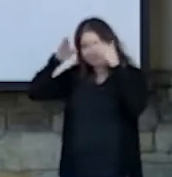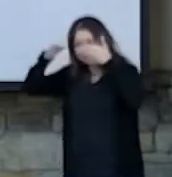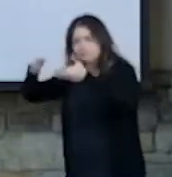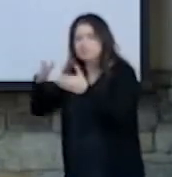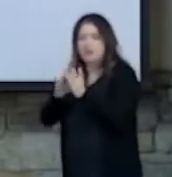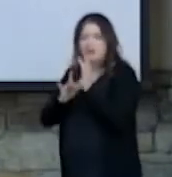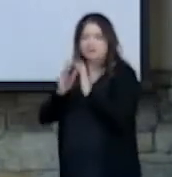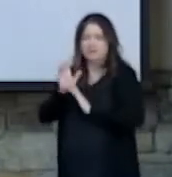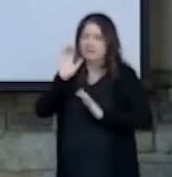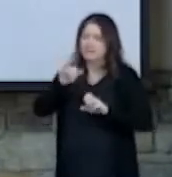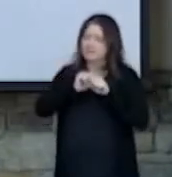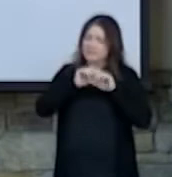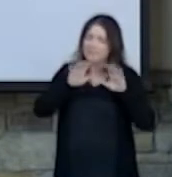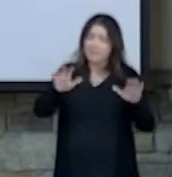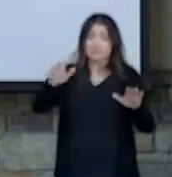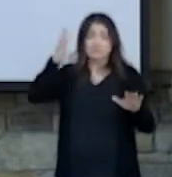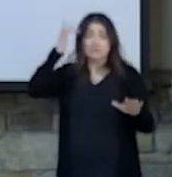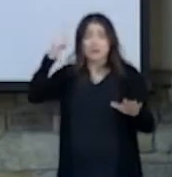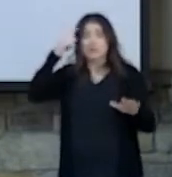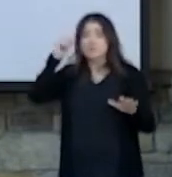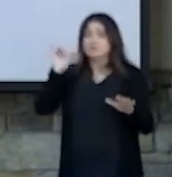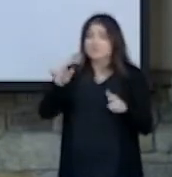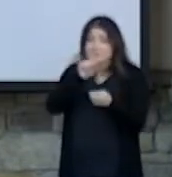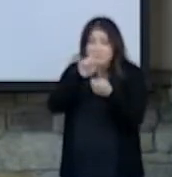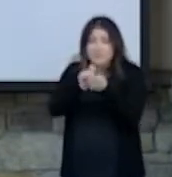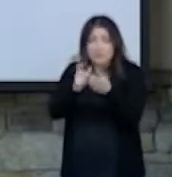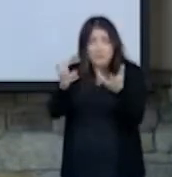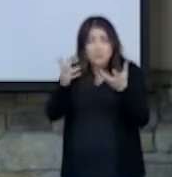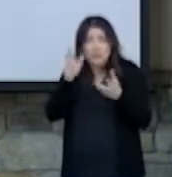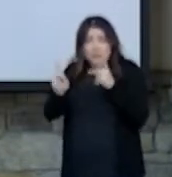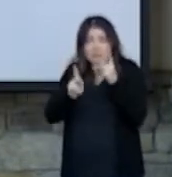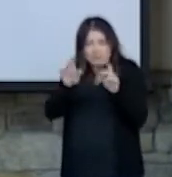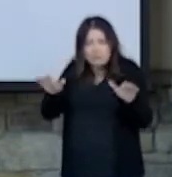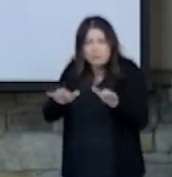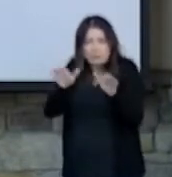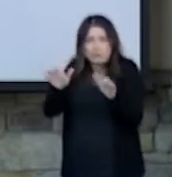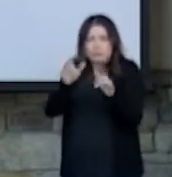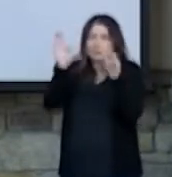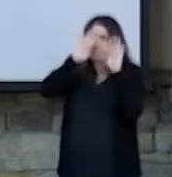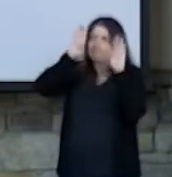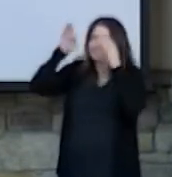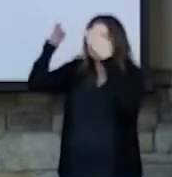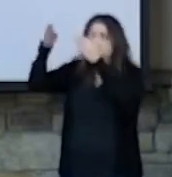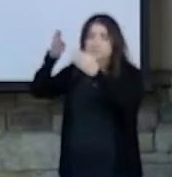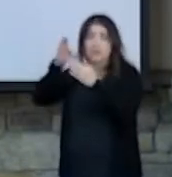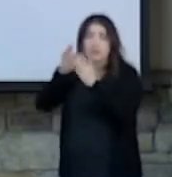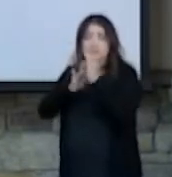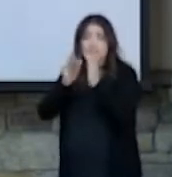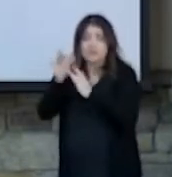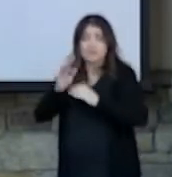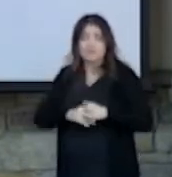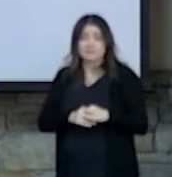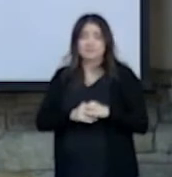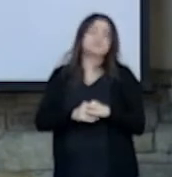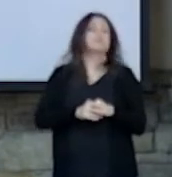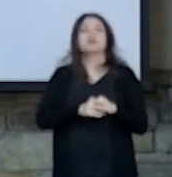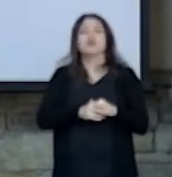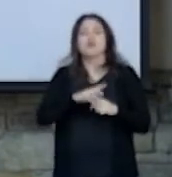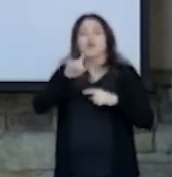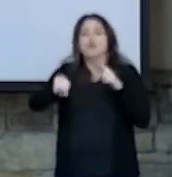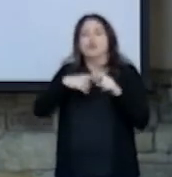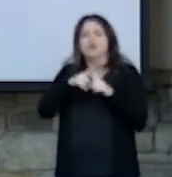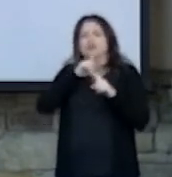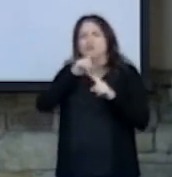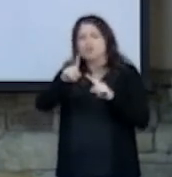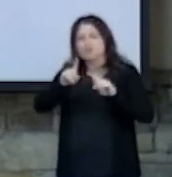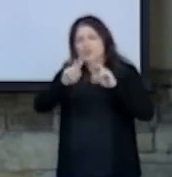Jesus. That's a blessing, because that's exactly what we want people to do, is to focus on Jesus. You know, when you really dig into